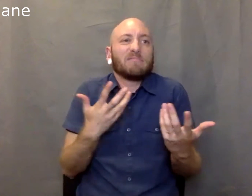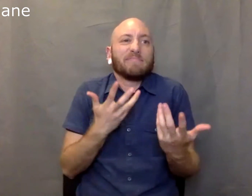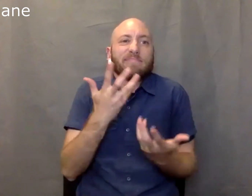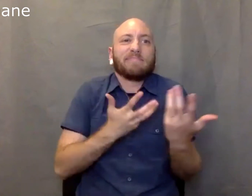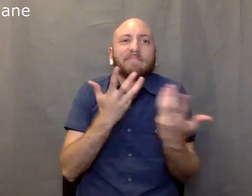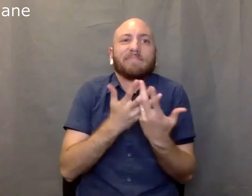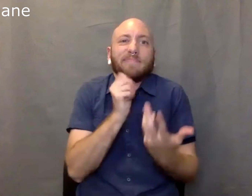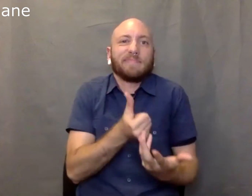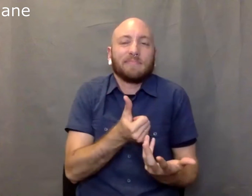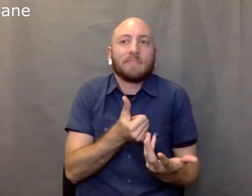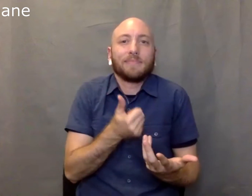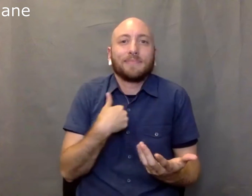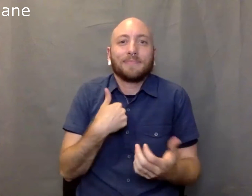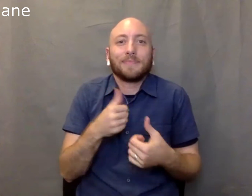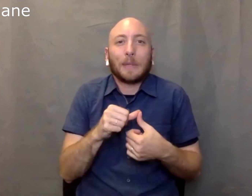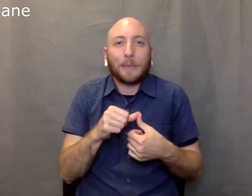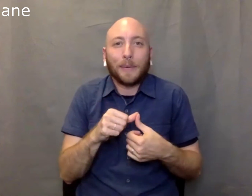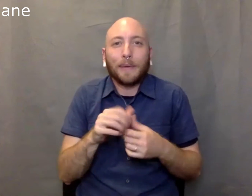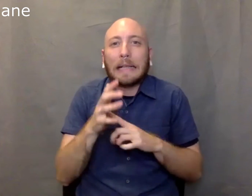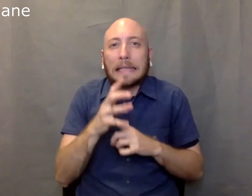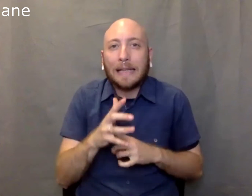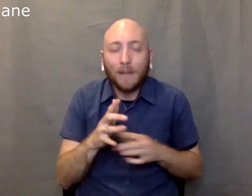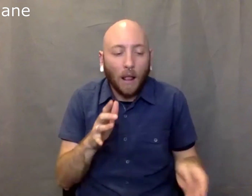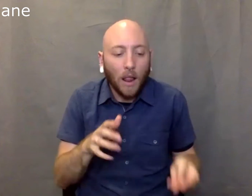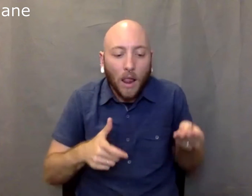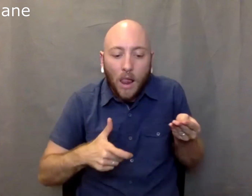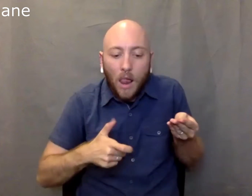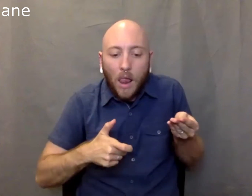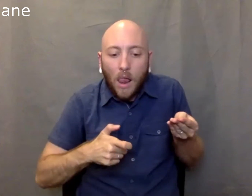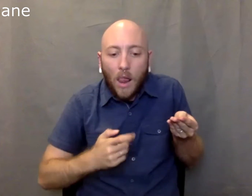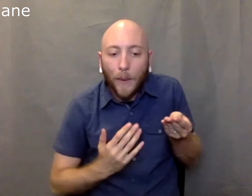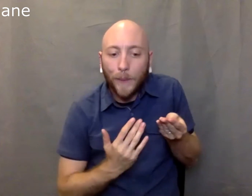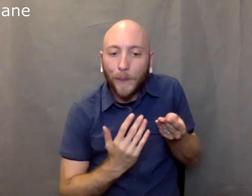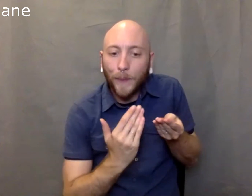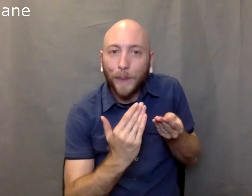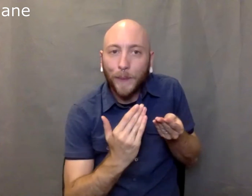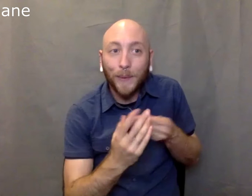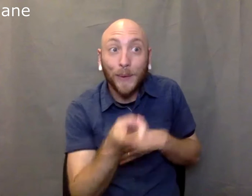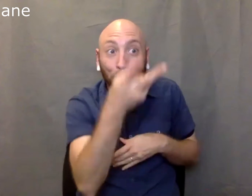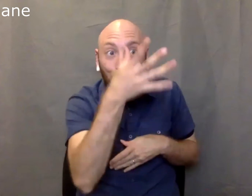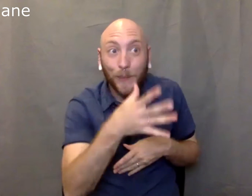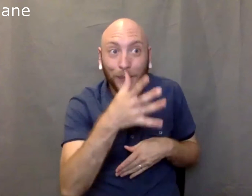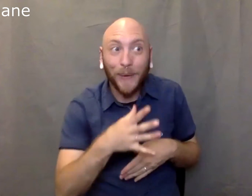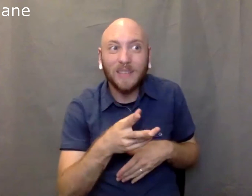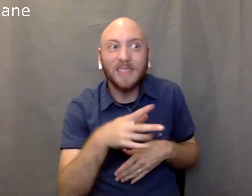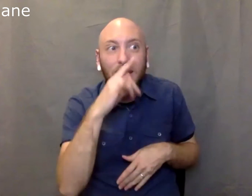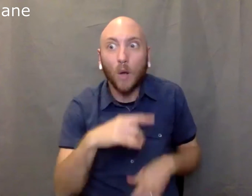I just like took some leaves and I like burnt the leaves, and all like to these guys or to the other kids were like, "Whoa, that's so